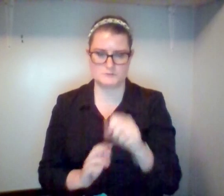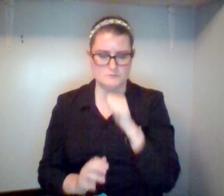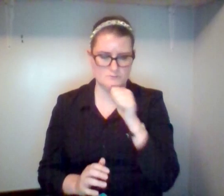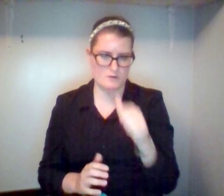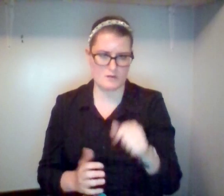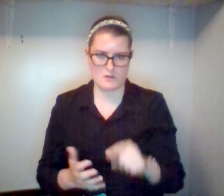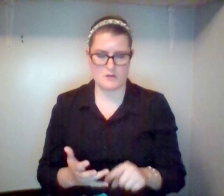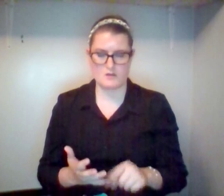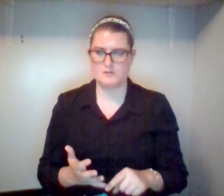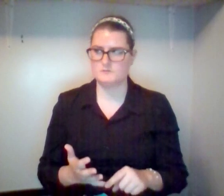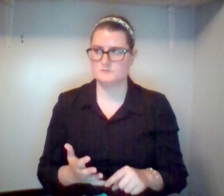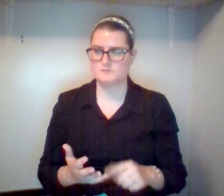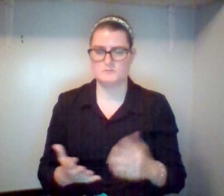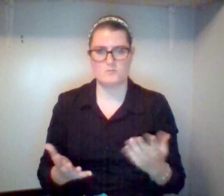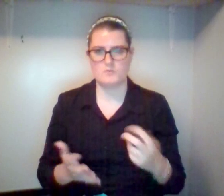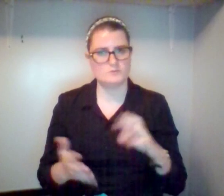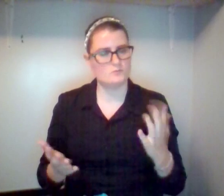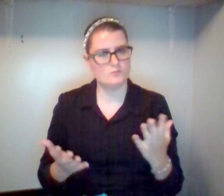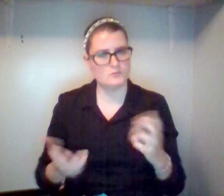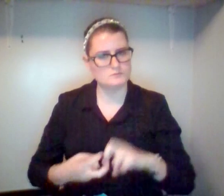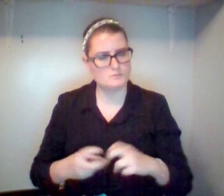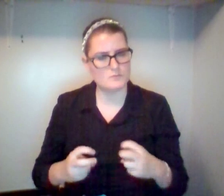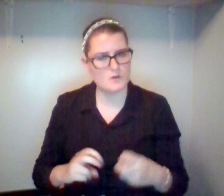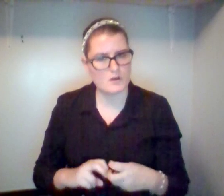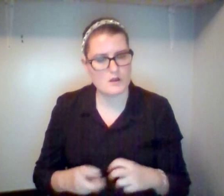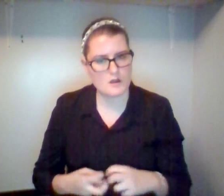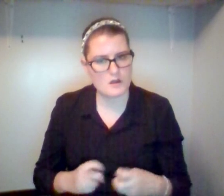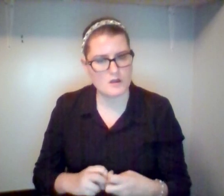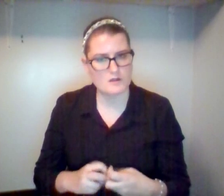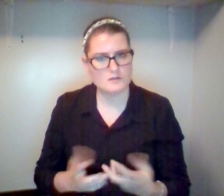And if she finds that this is in fact the reason